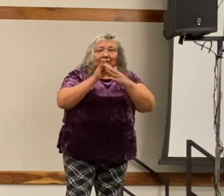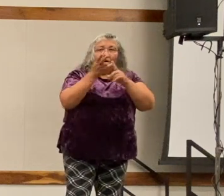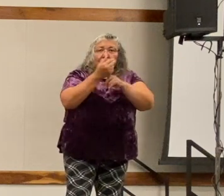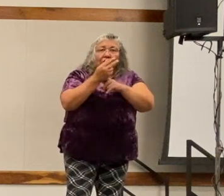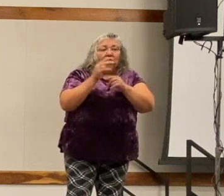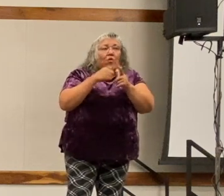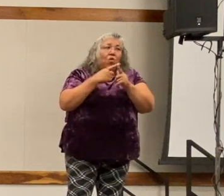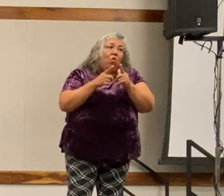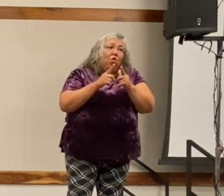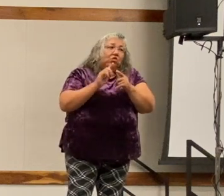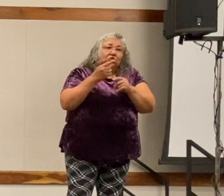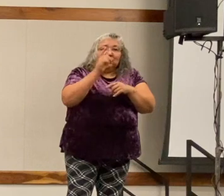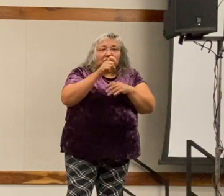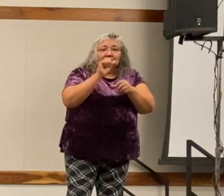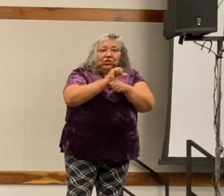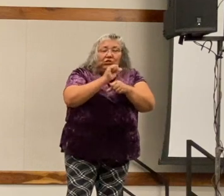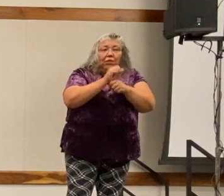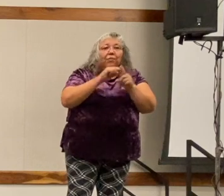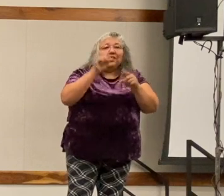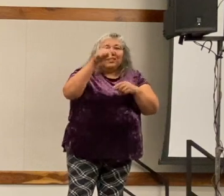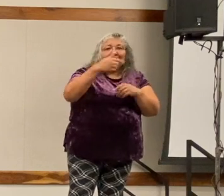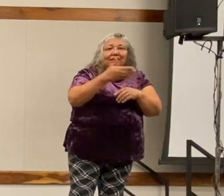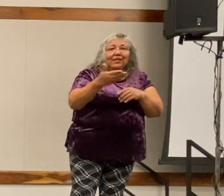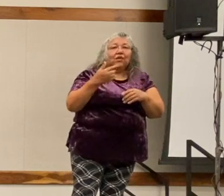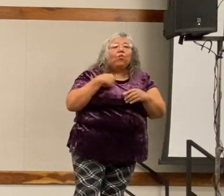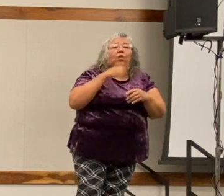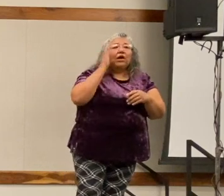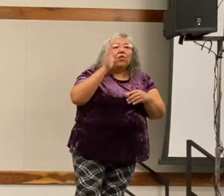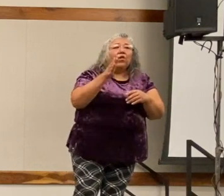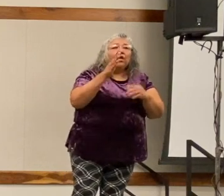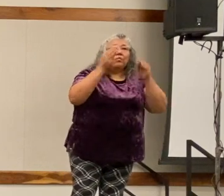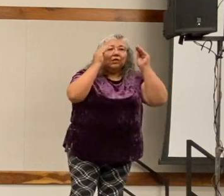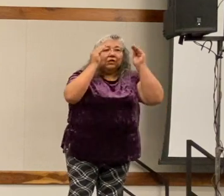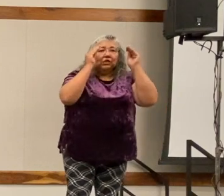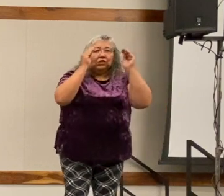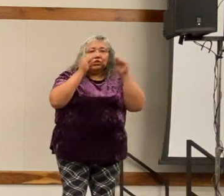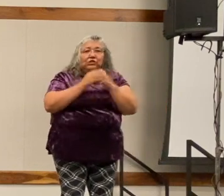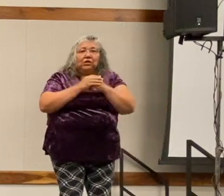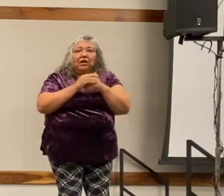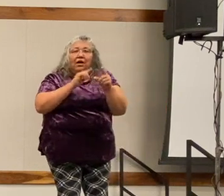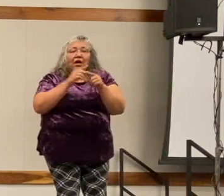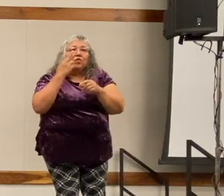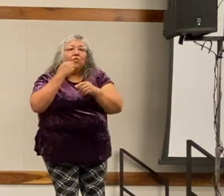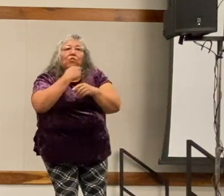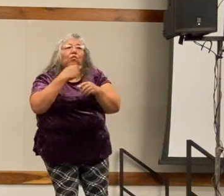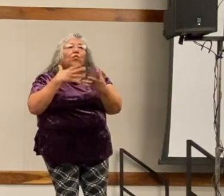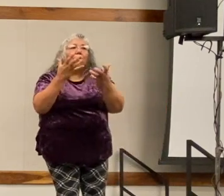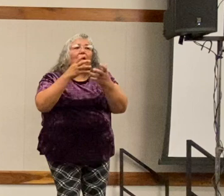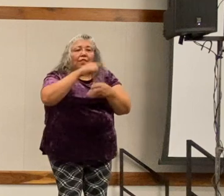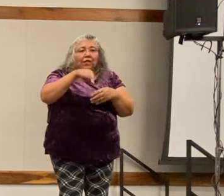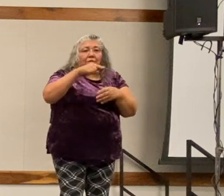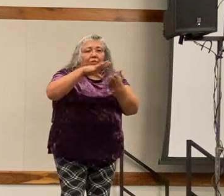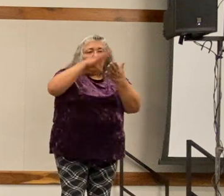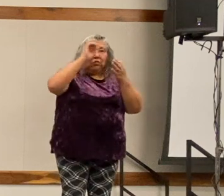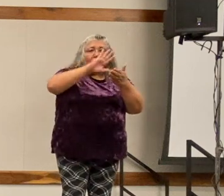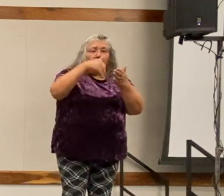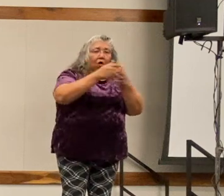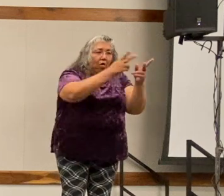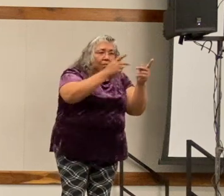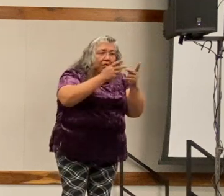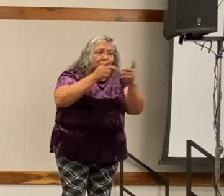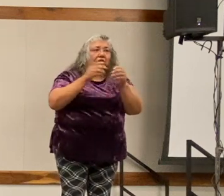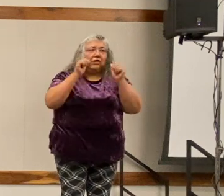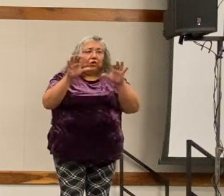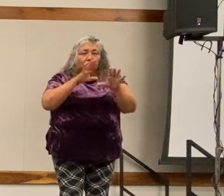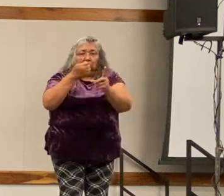or those who are just needing a job. But here's the thing. We are going to be teaching them, so like as a restaurant, we want them to learn all positions so they can make it